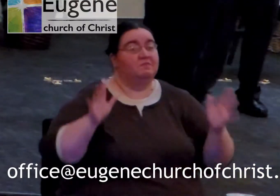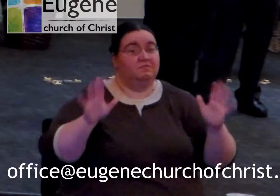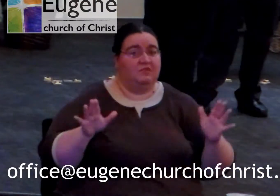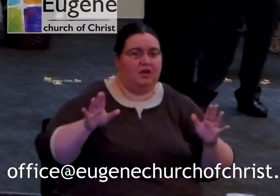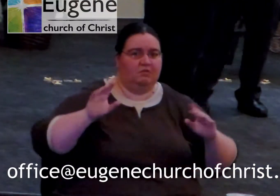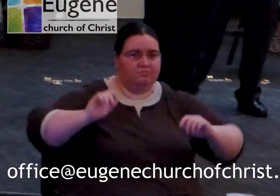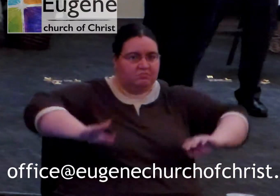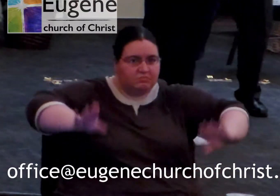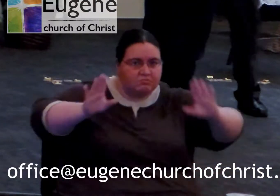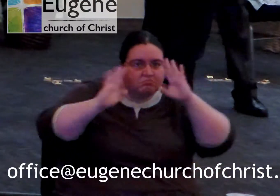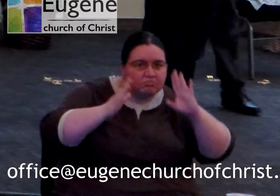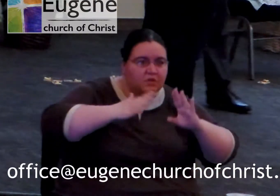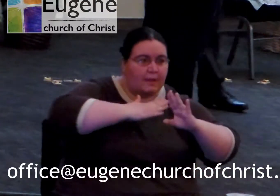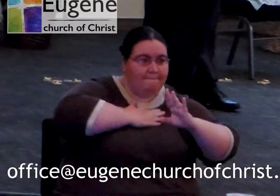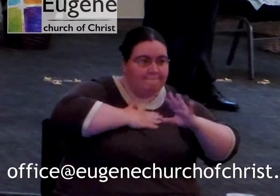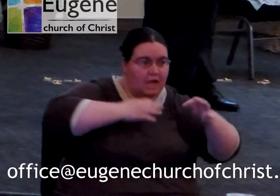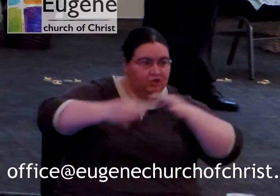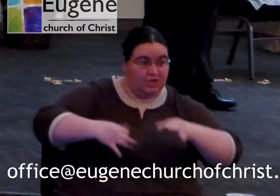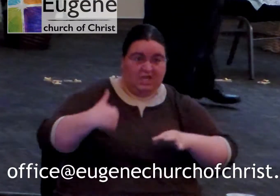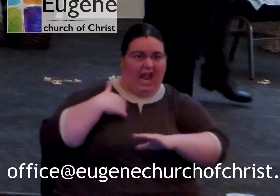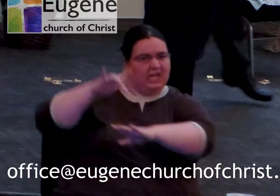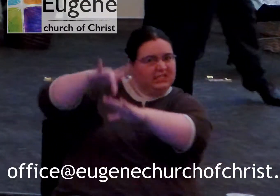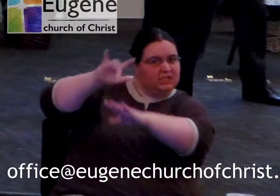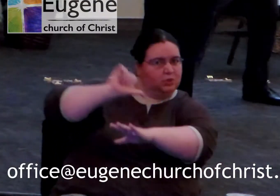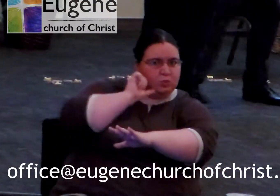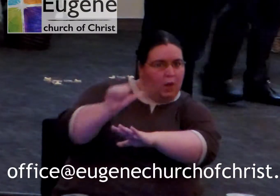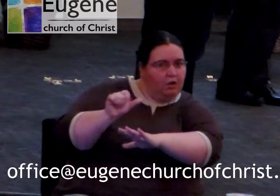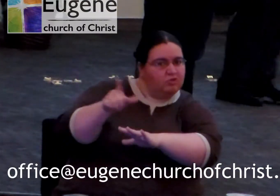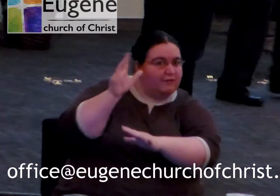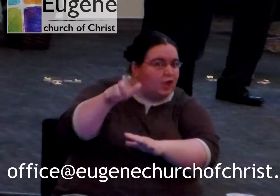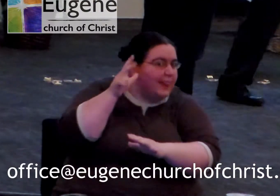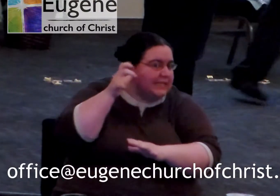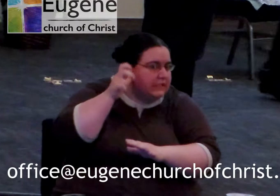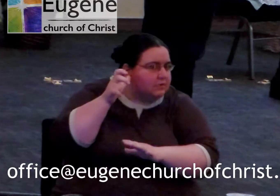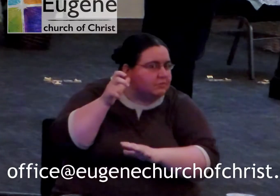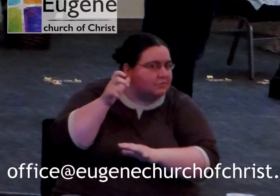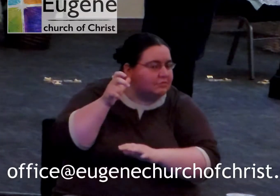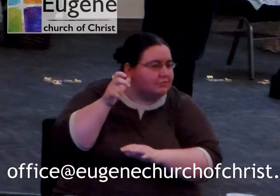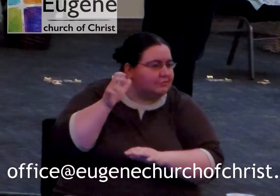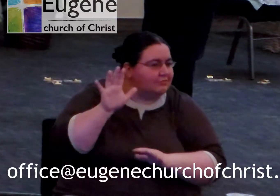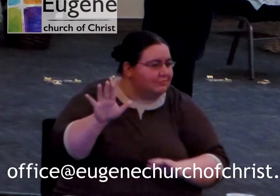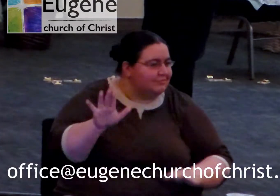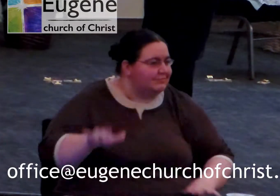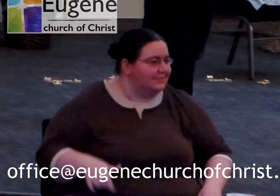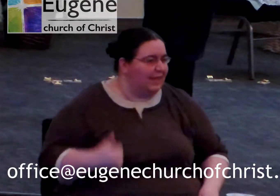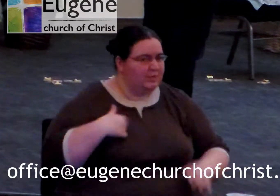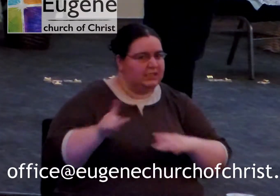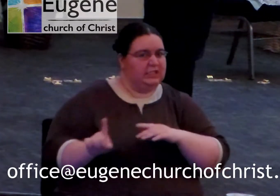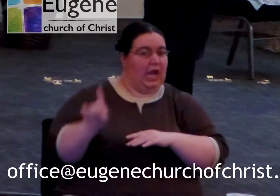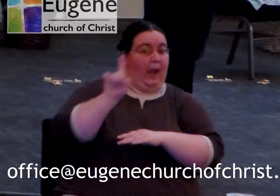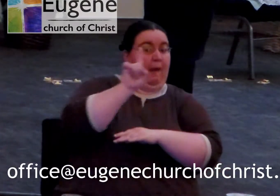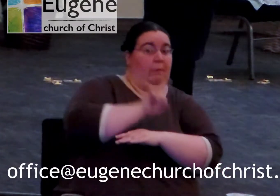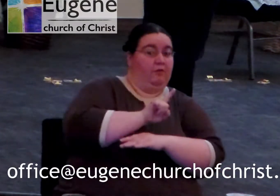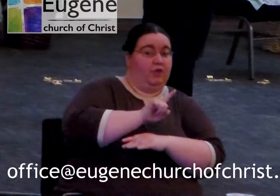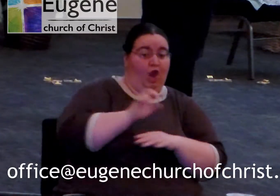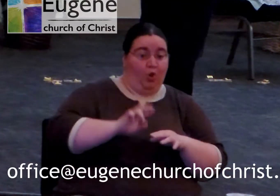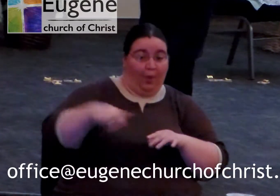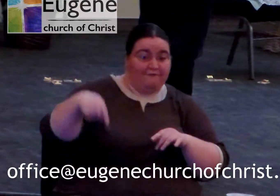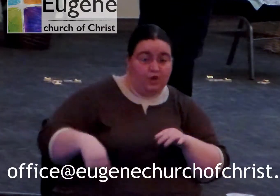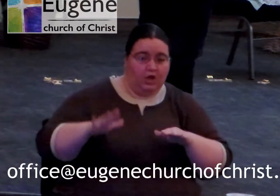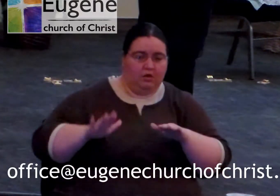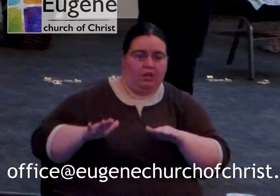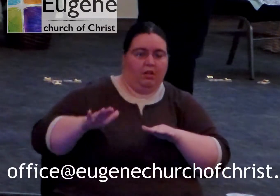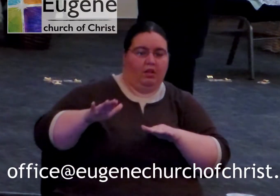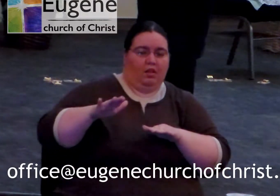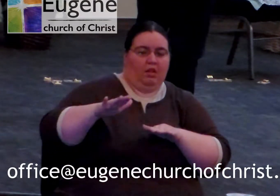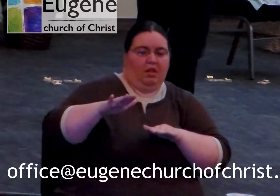touch you, okay? All right, so let me step over these. Okay, here we go. I want you to pick up your right foot, Tim, and I want you to step forward about 1 foot.